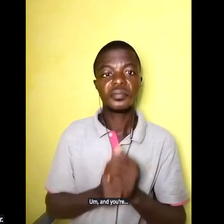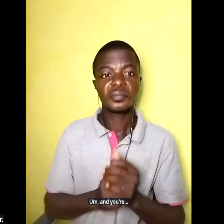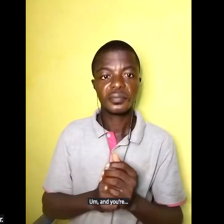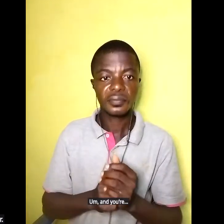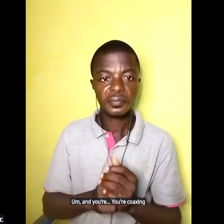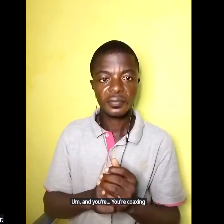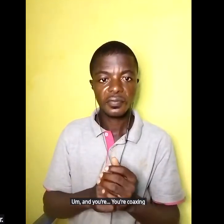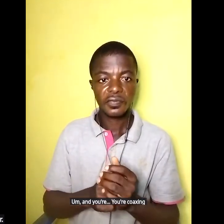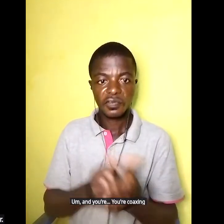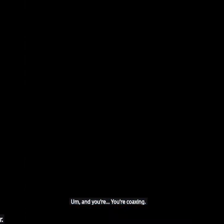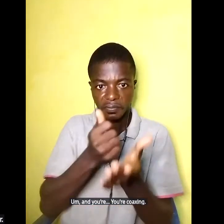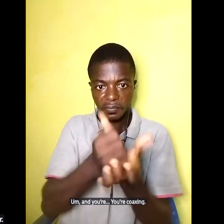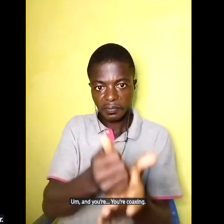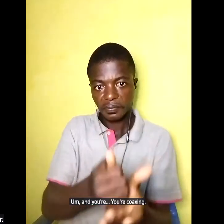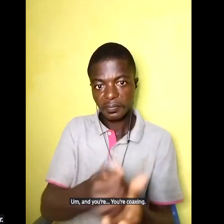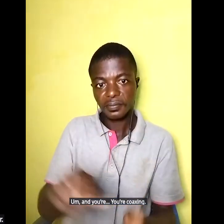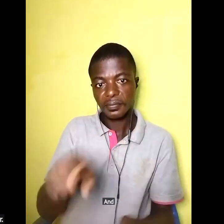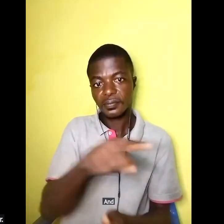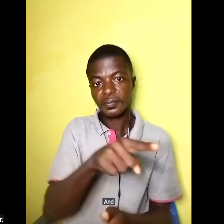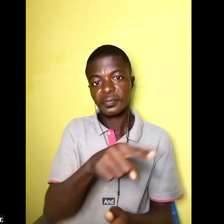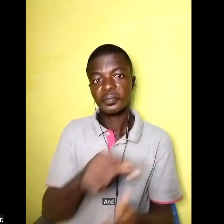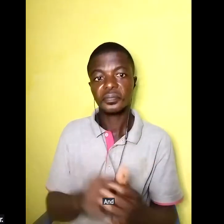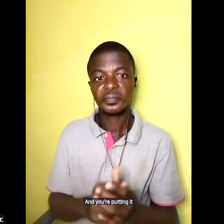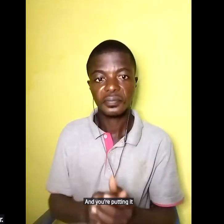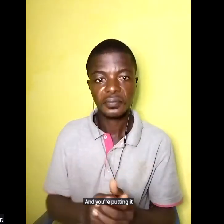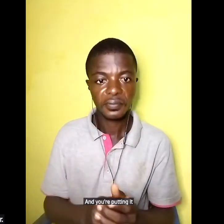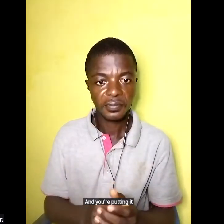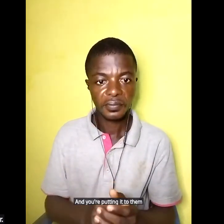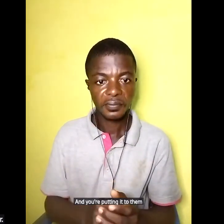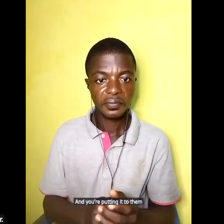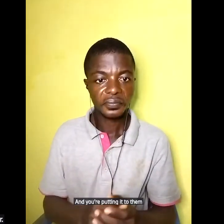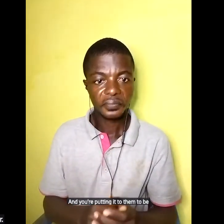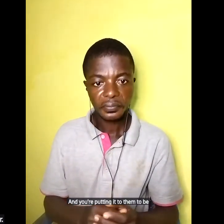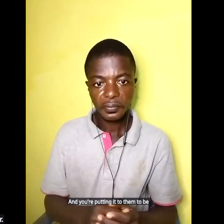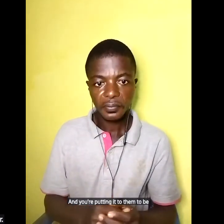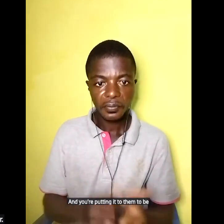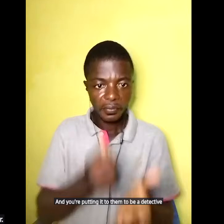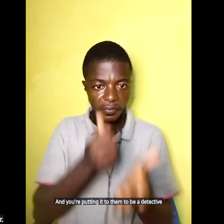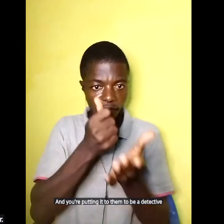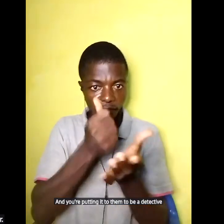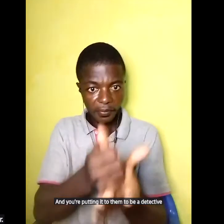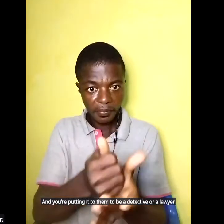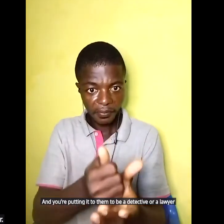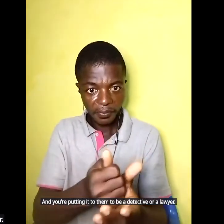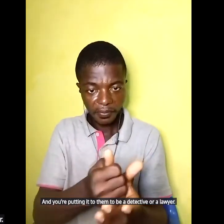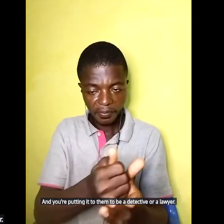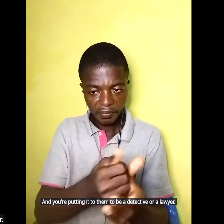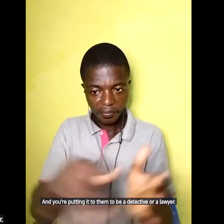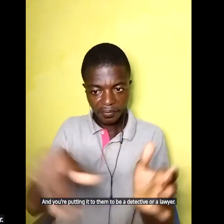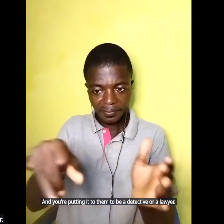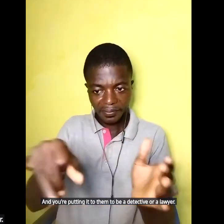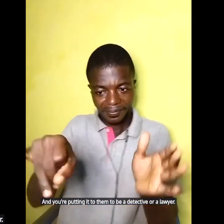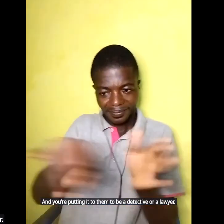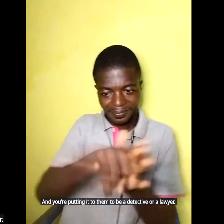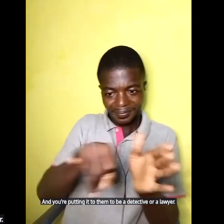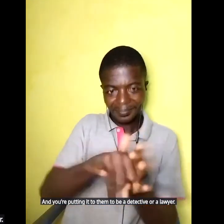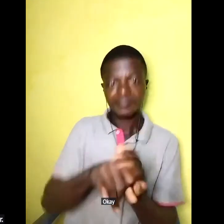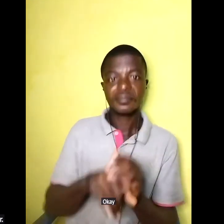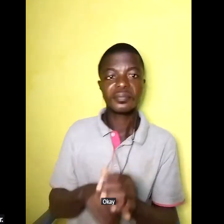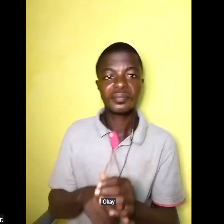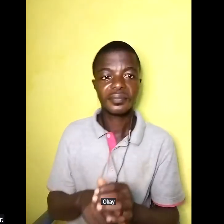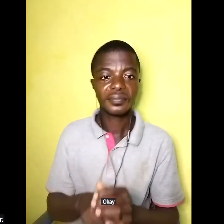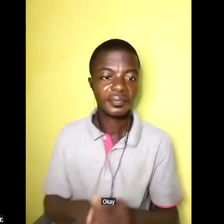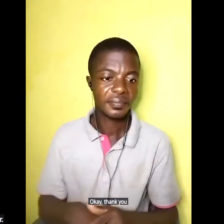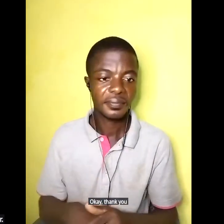coaxing, and you're putting it to them to be a detective or a lawyer. Okay,